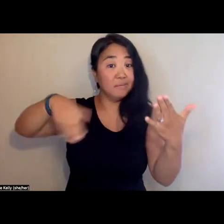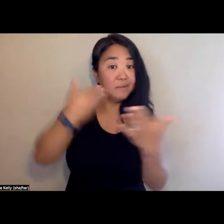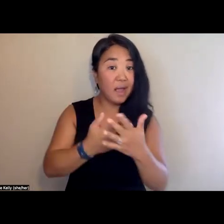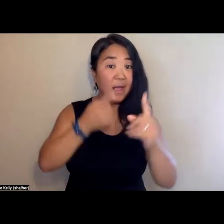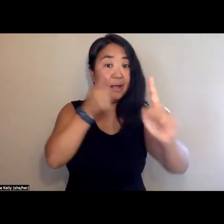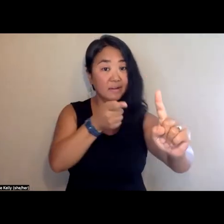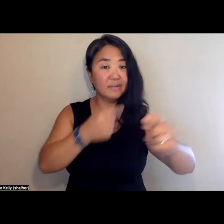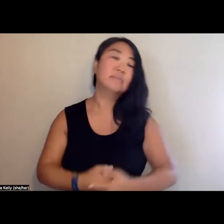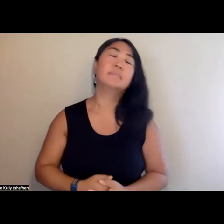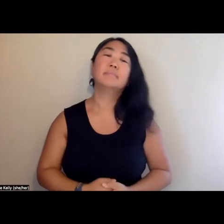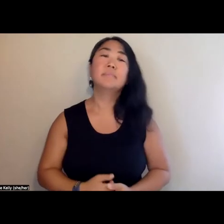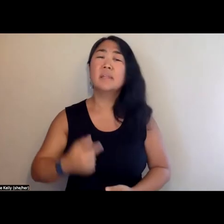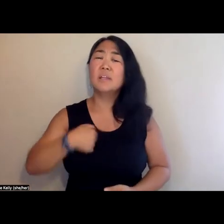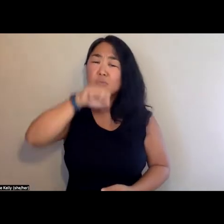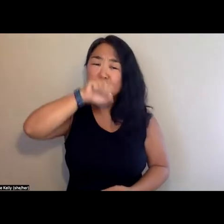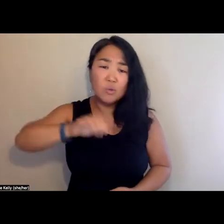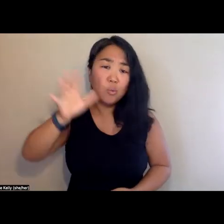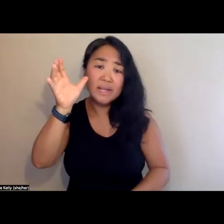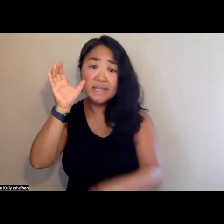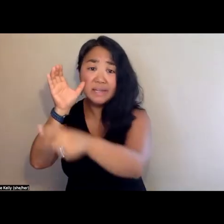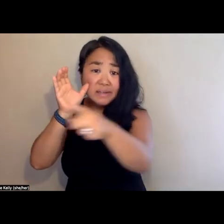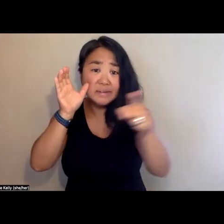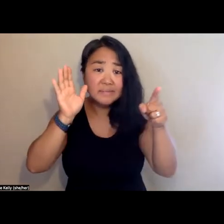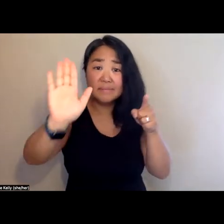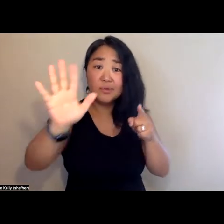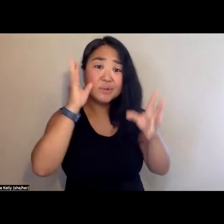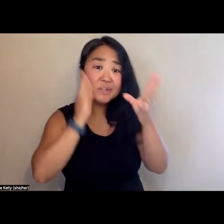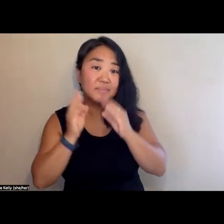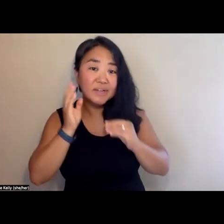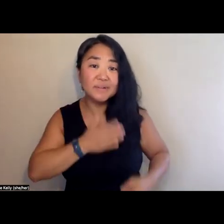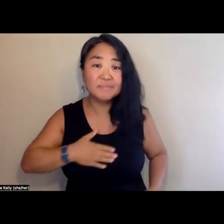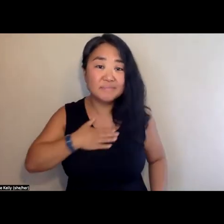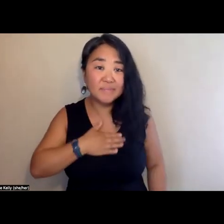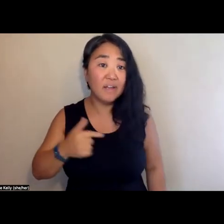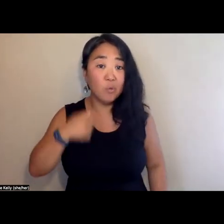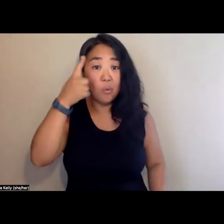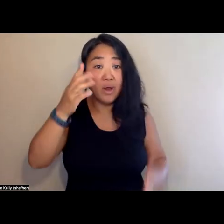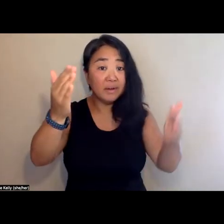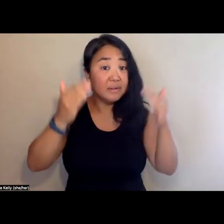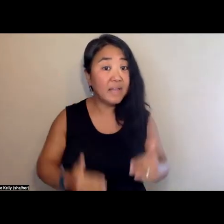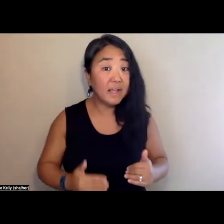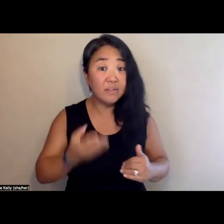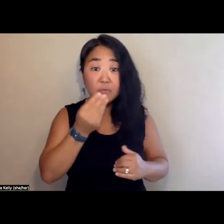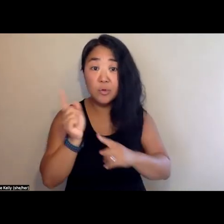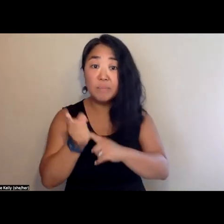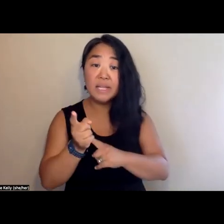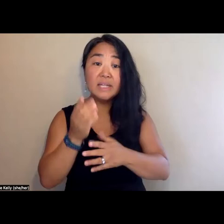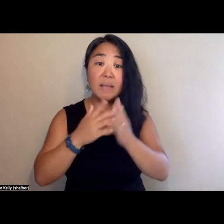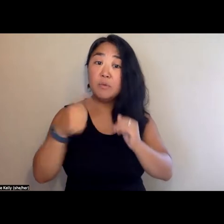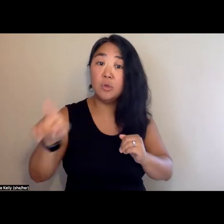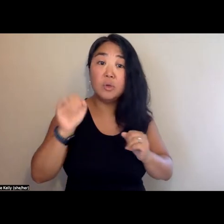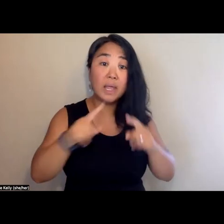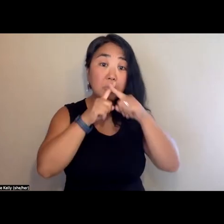Now, I'd love to hear a little bit from you and what you've experienced. So for the next little while, I'm gonna invite some of you to unmute